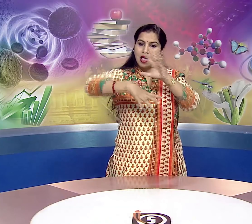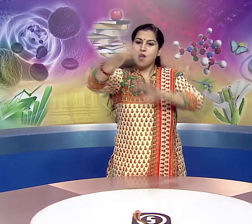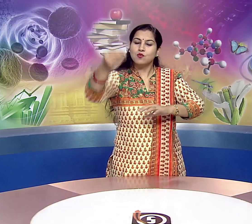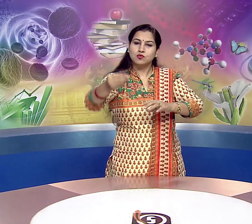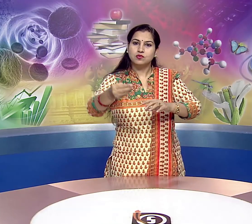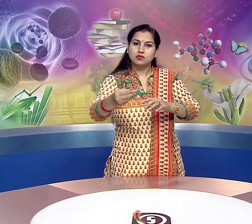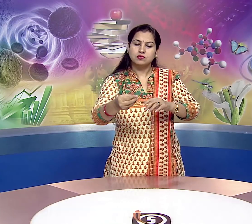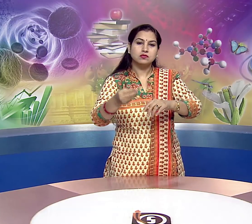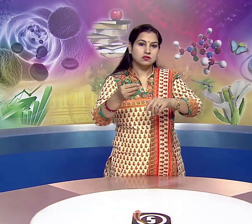at the circus,